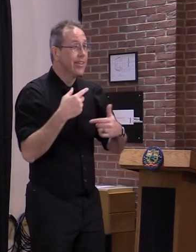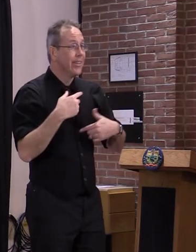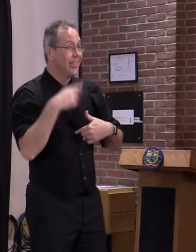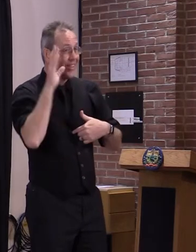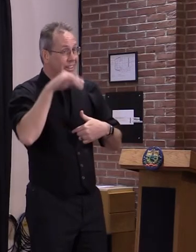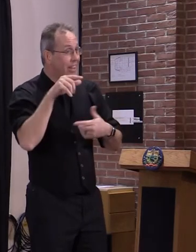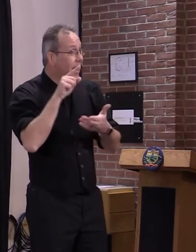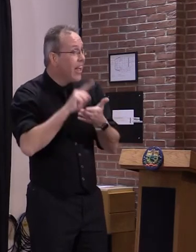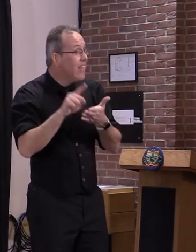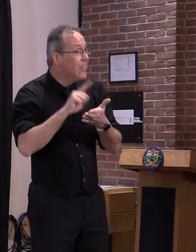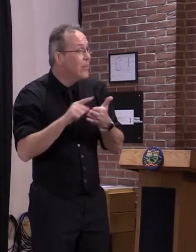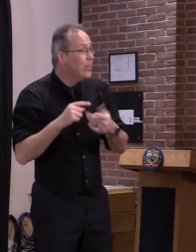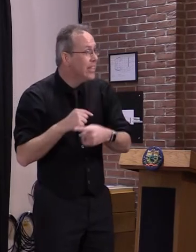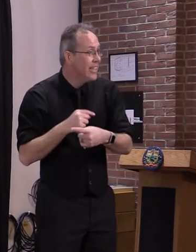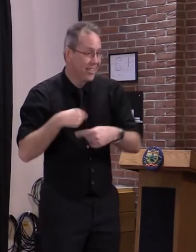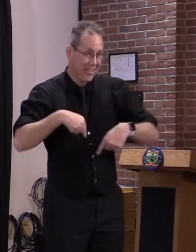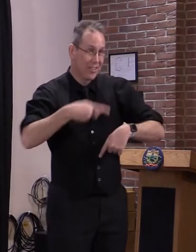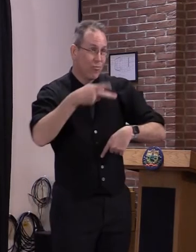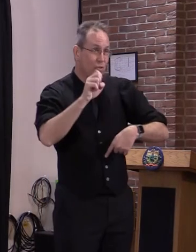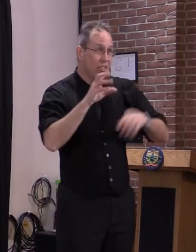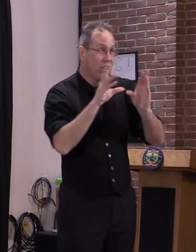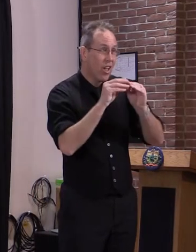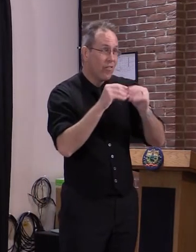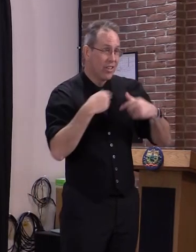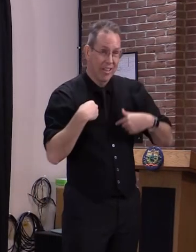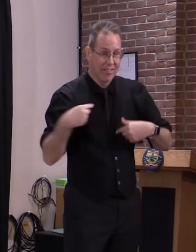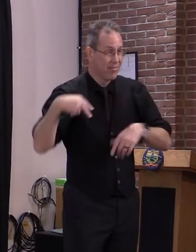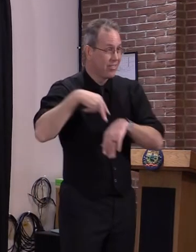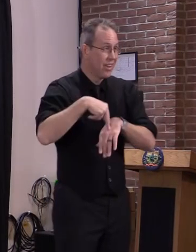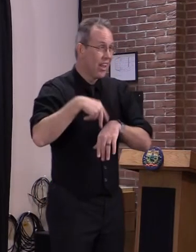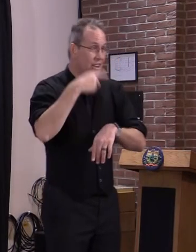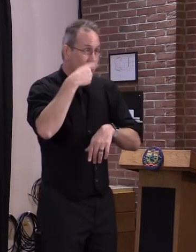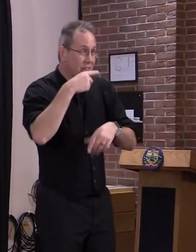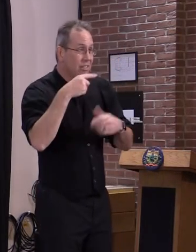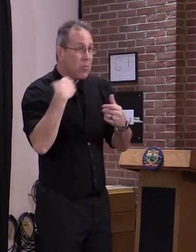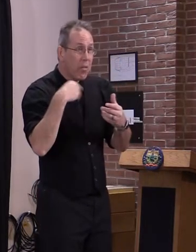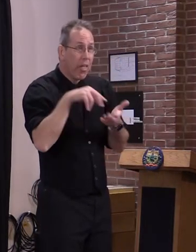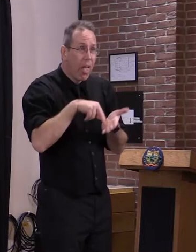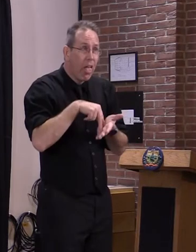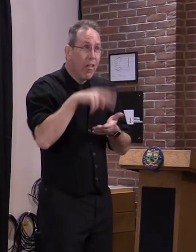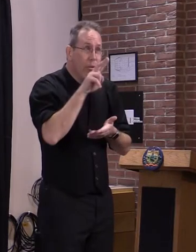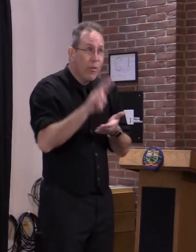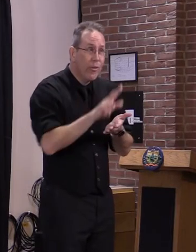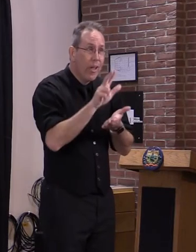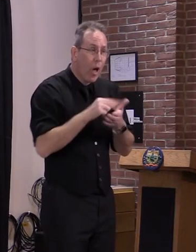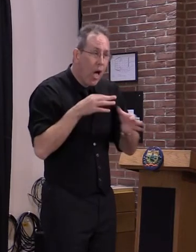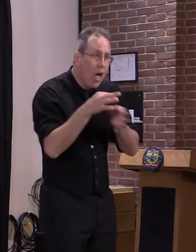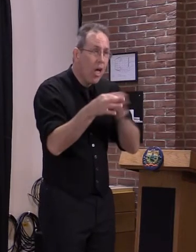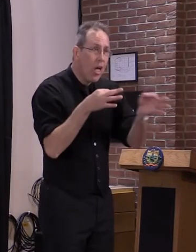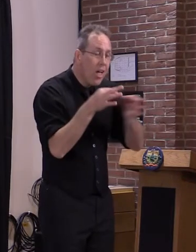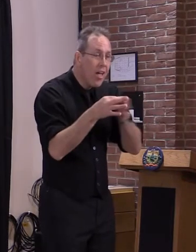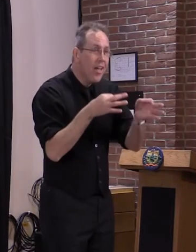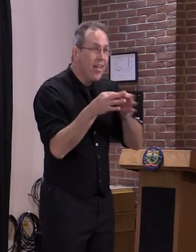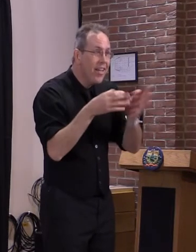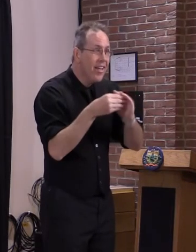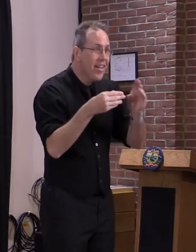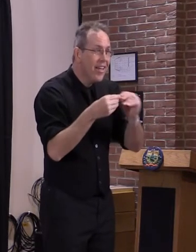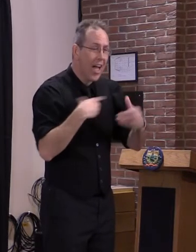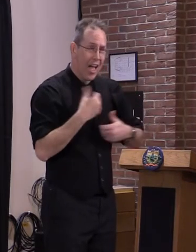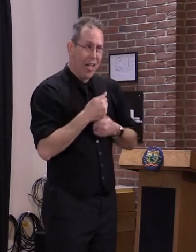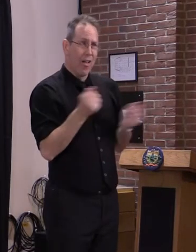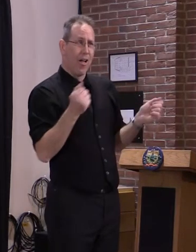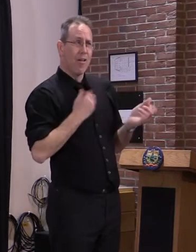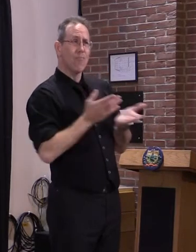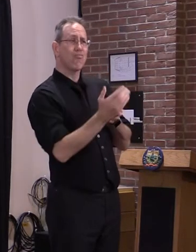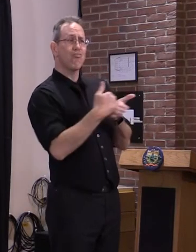for sometimes 2 to 3 hours answering your questions. I think that's being pretty transparent. I think that